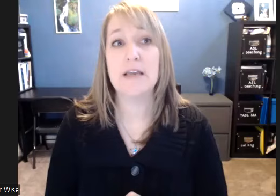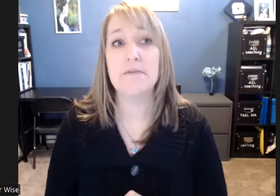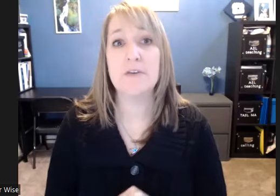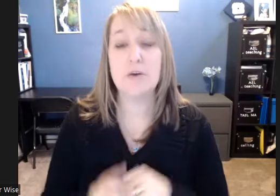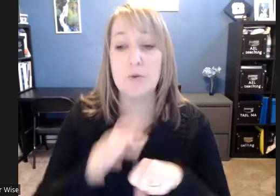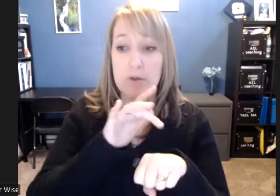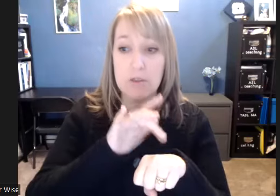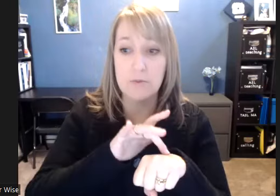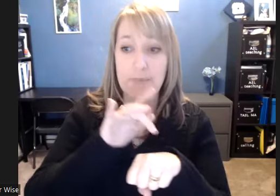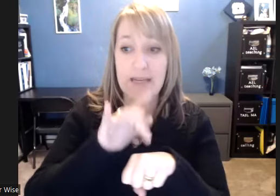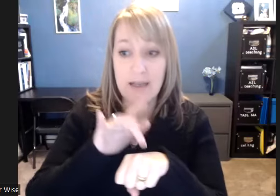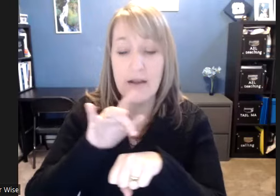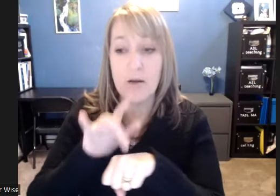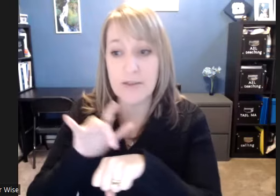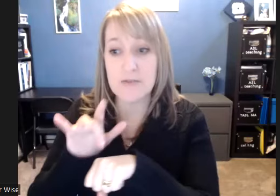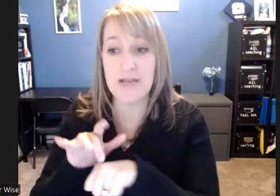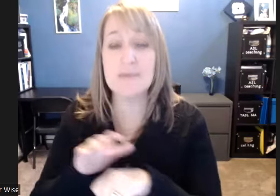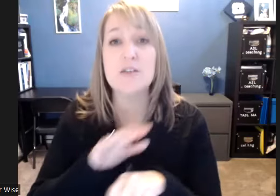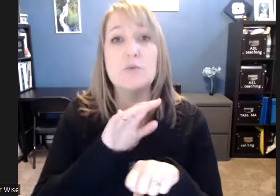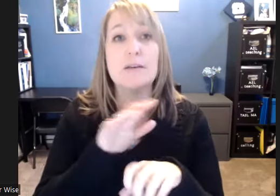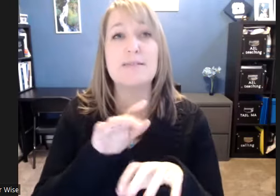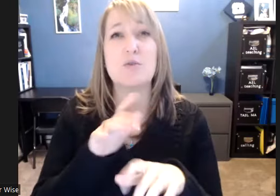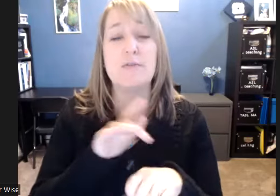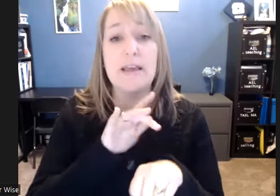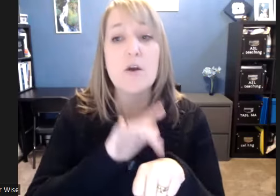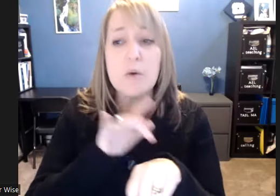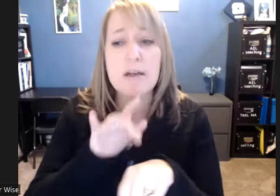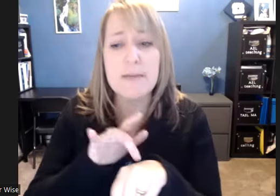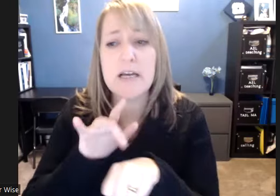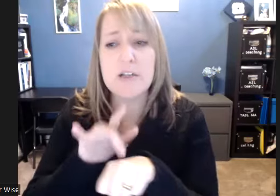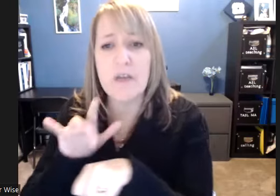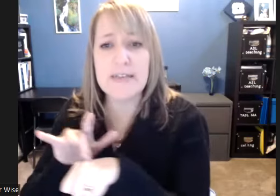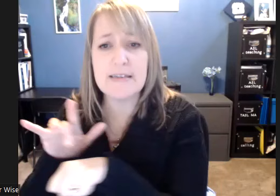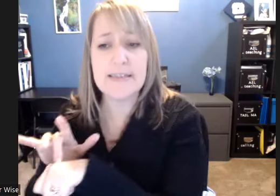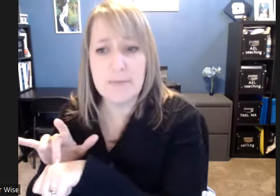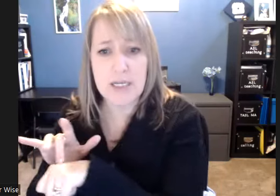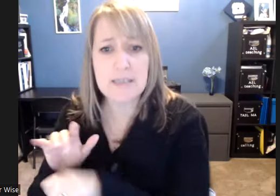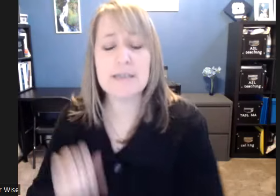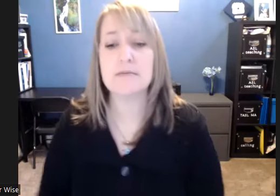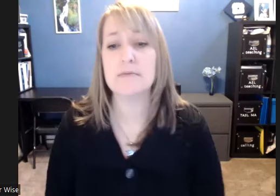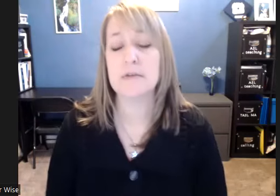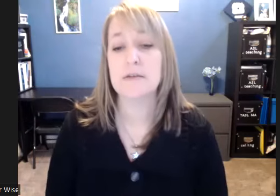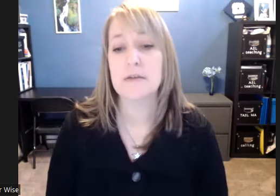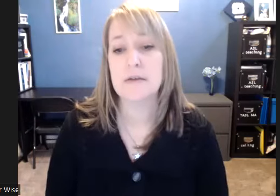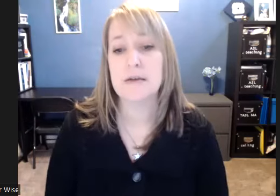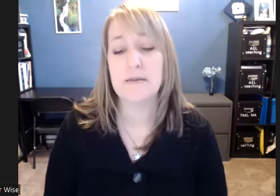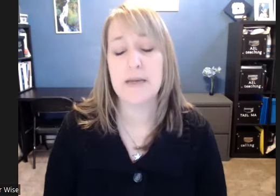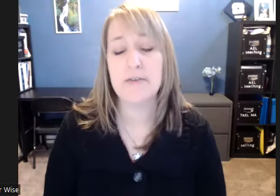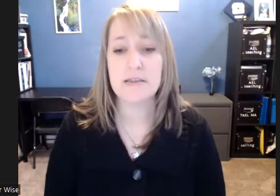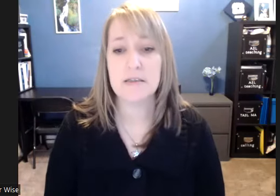If you repeat it a bunch of times, it's sort of like, we're going to be touching on these little subjects, having this